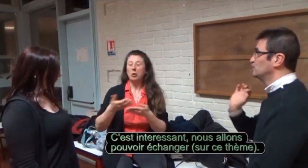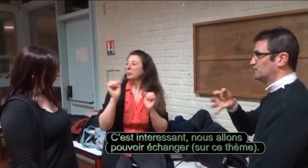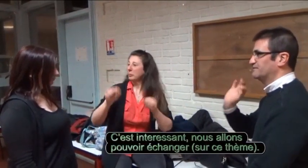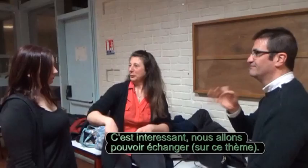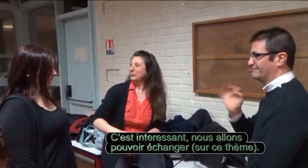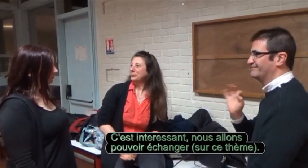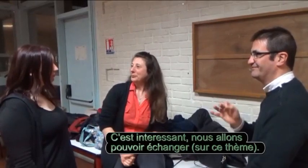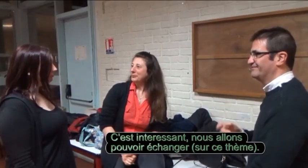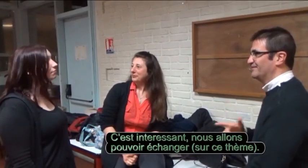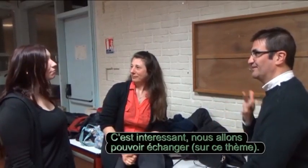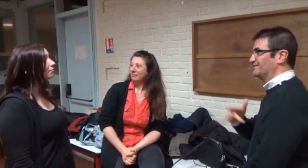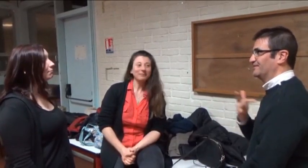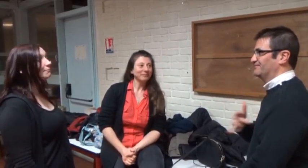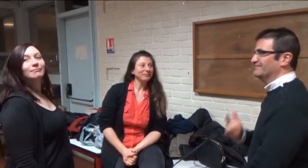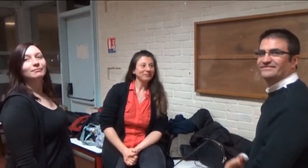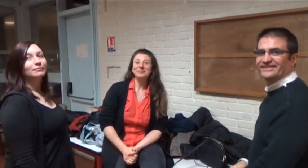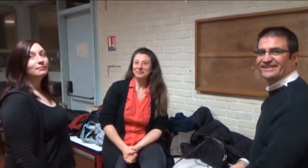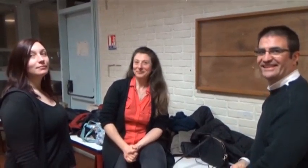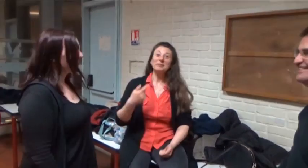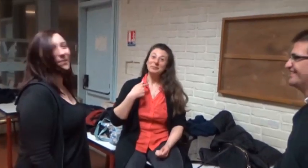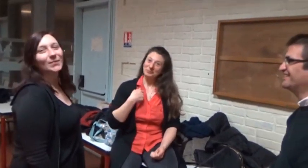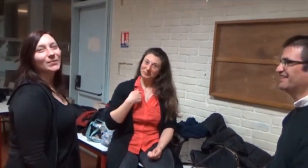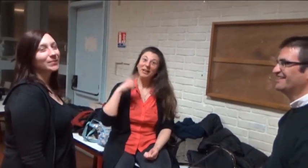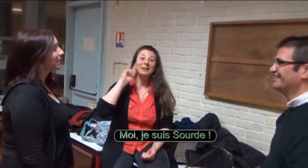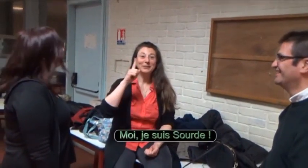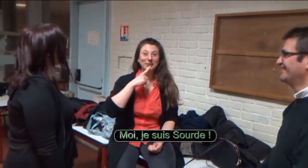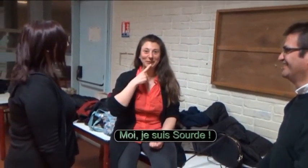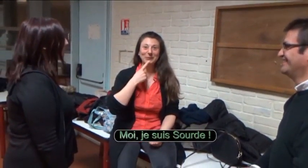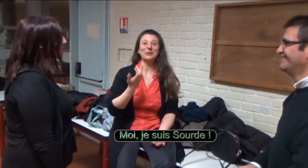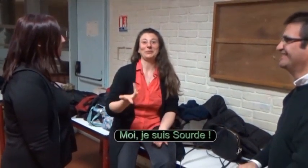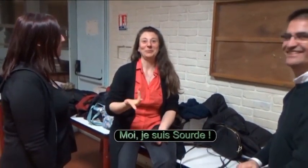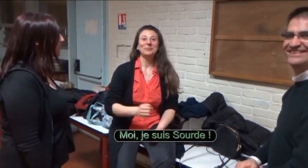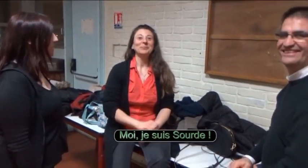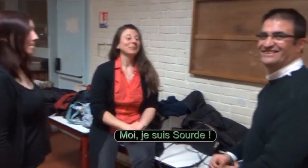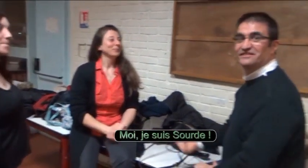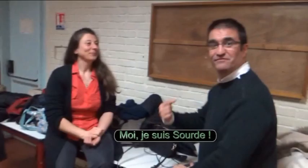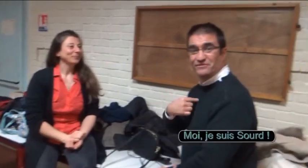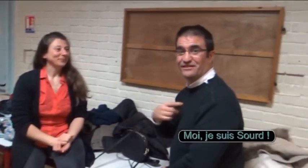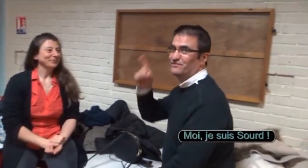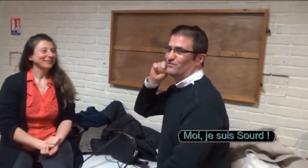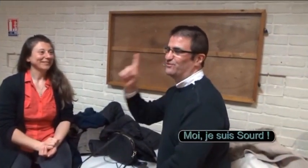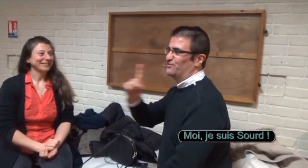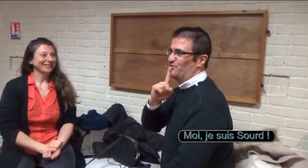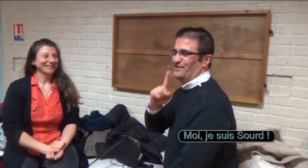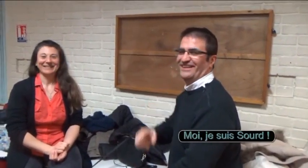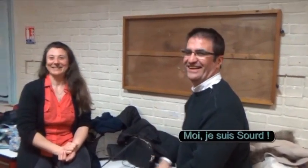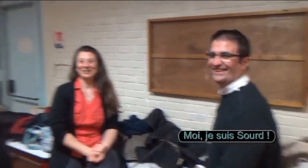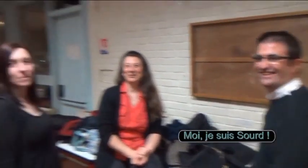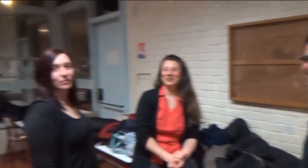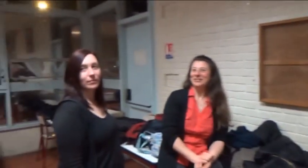Slow down, take your time, it'll be alright. If you decided